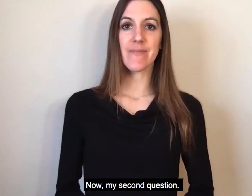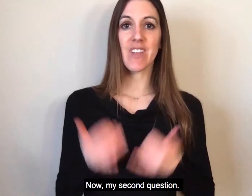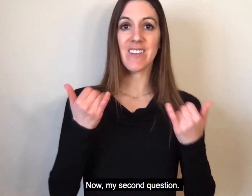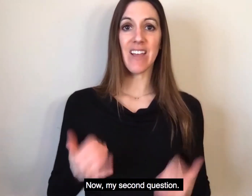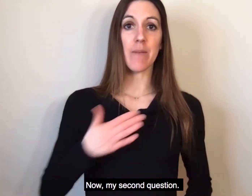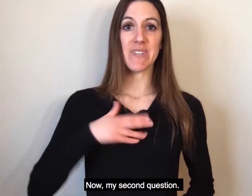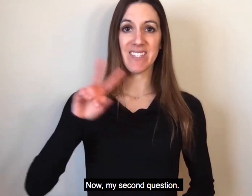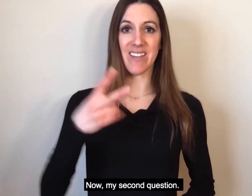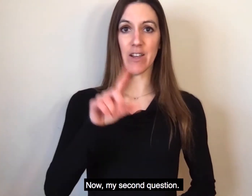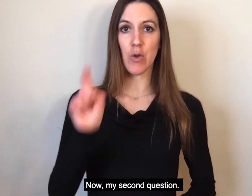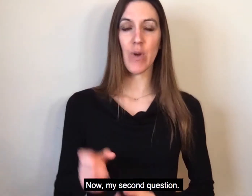Now, my second question.